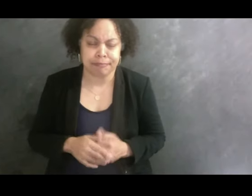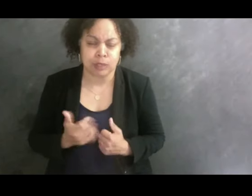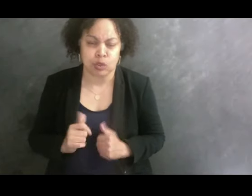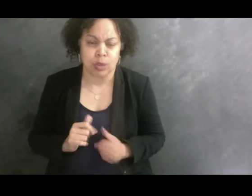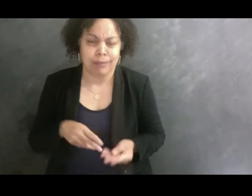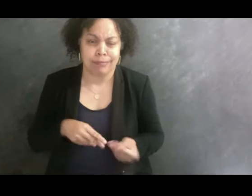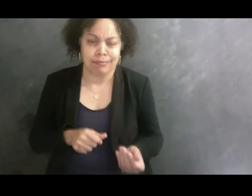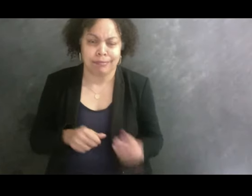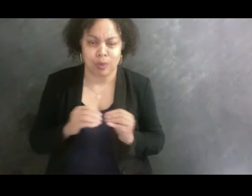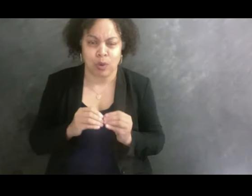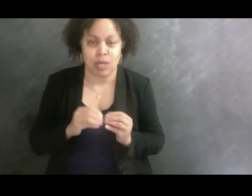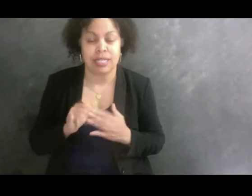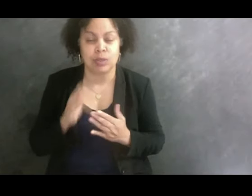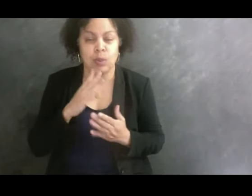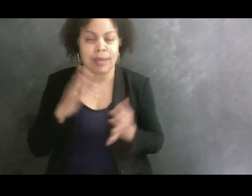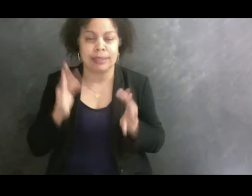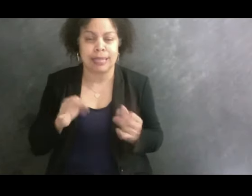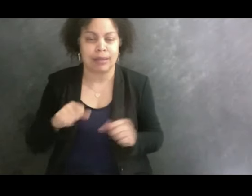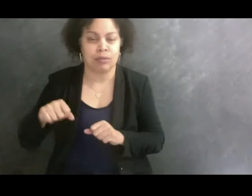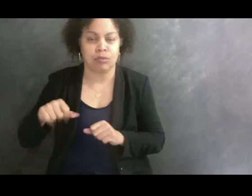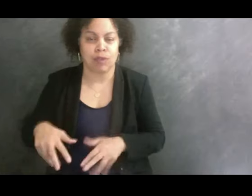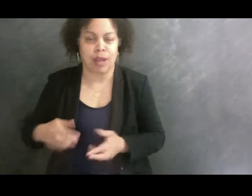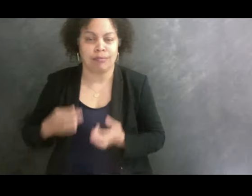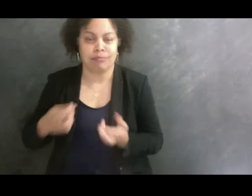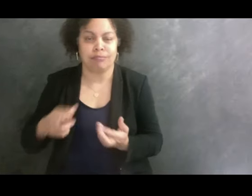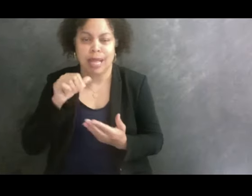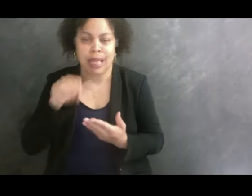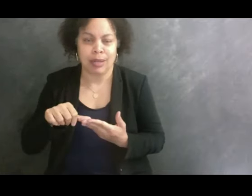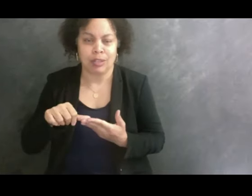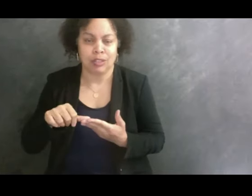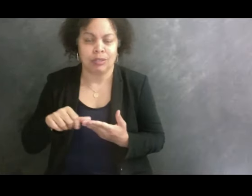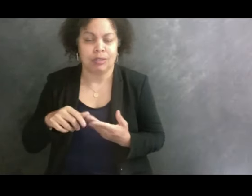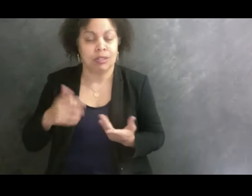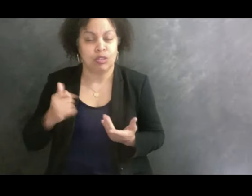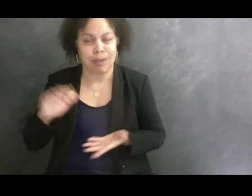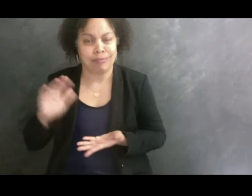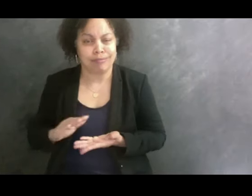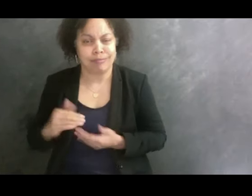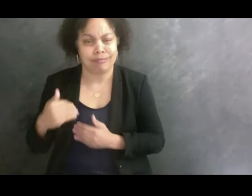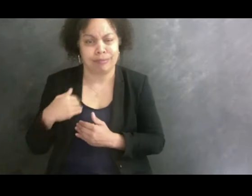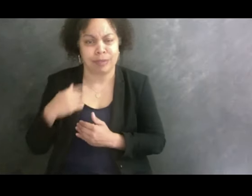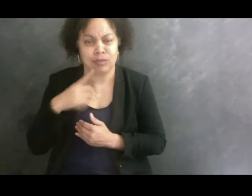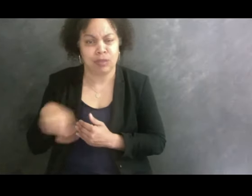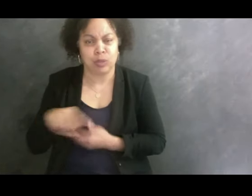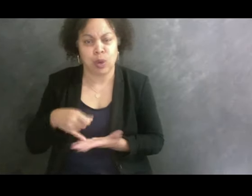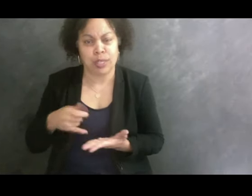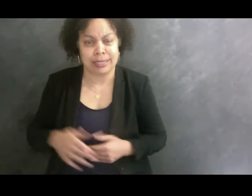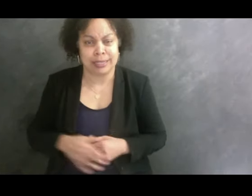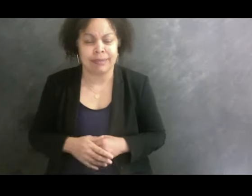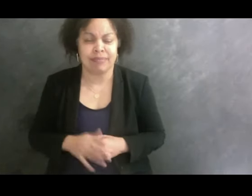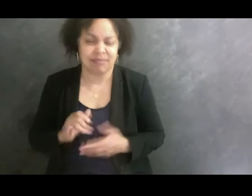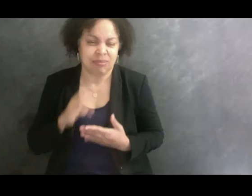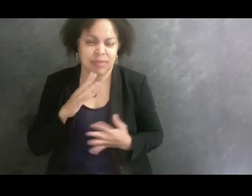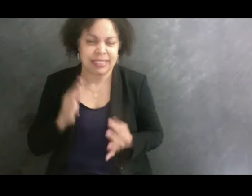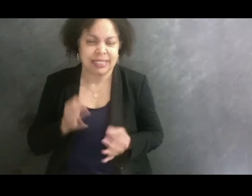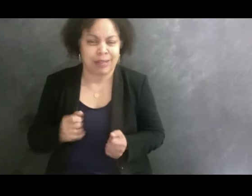reason, we've tried to streamline the application a lot, make it less of a burden on the artist. So one of the things that we've done is gotten rid of